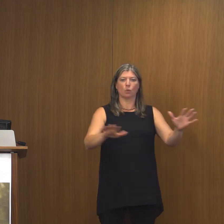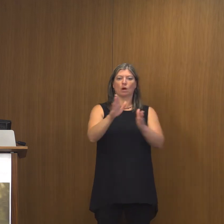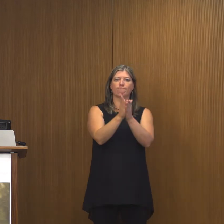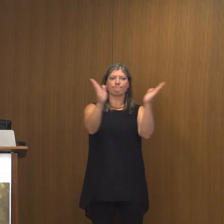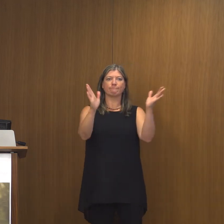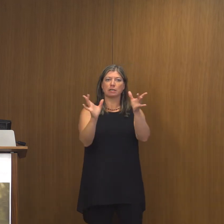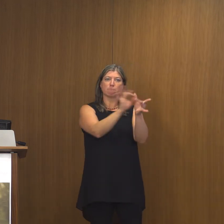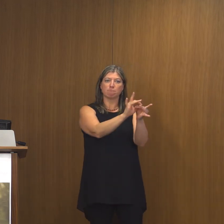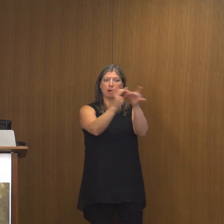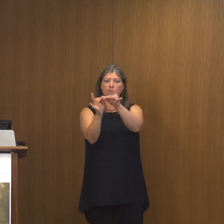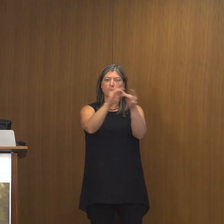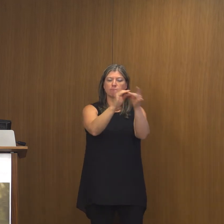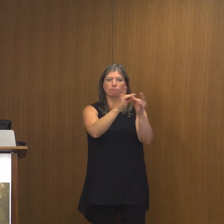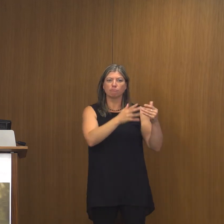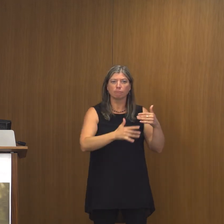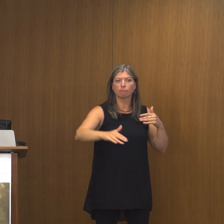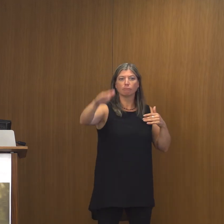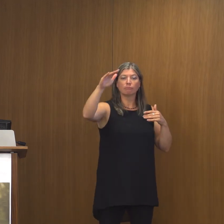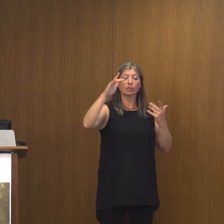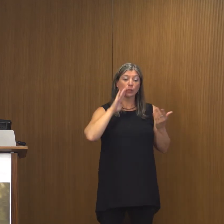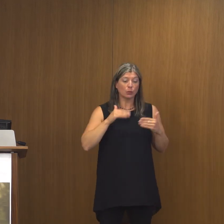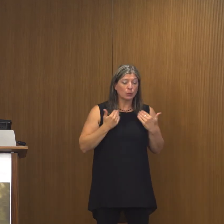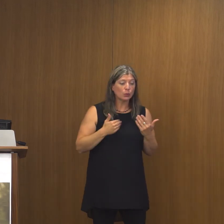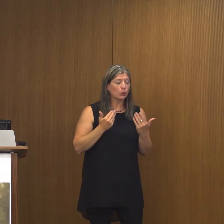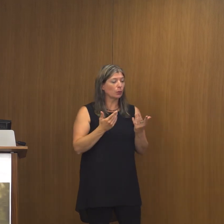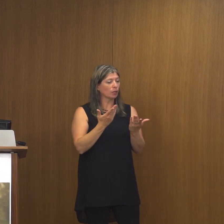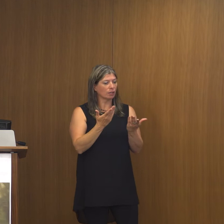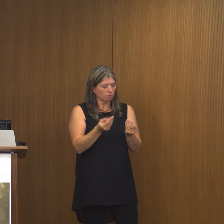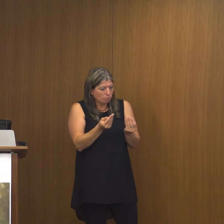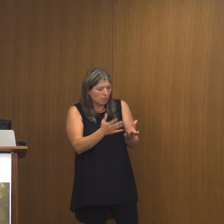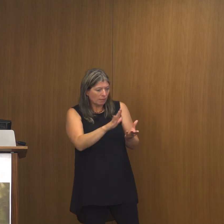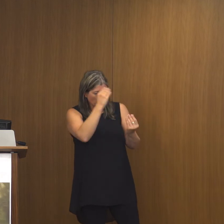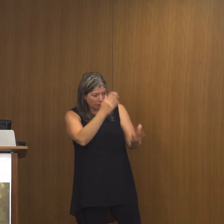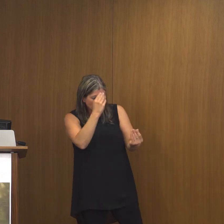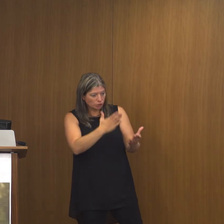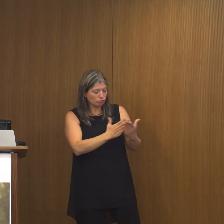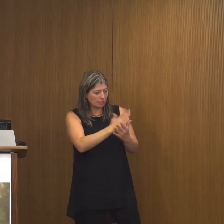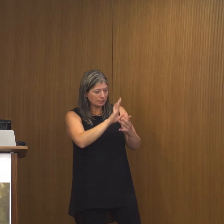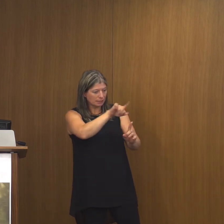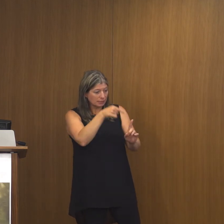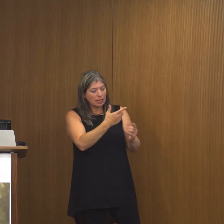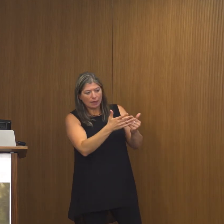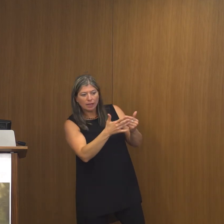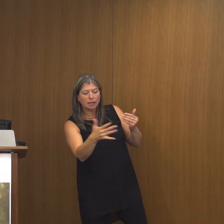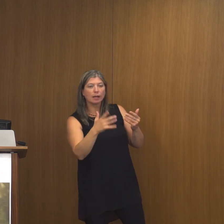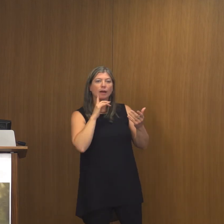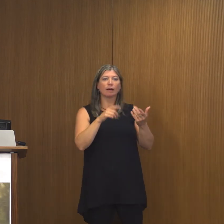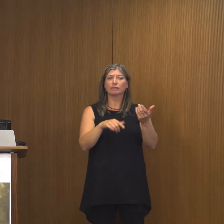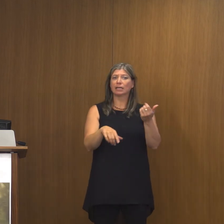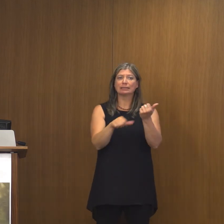engaging and giving agency for youth with disabilities, provide information about rights, and then some more specific details like